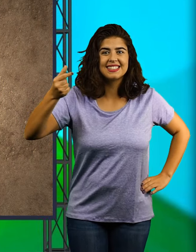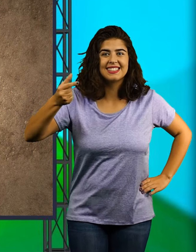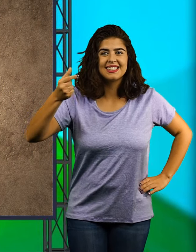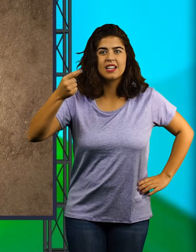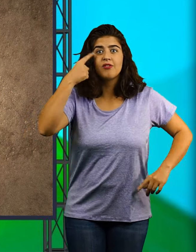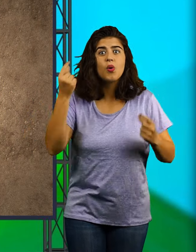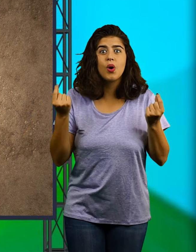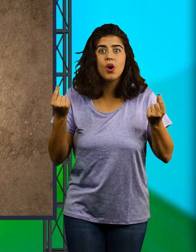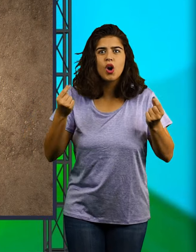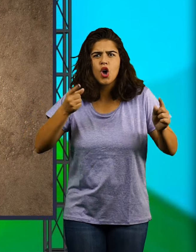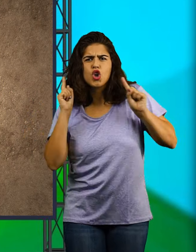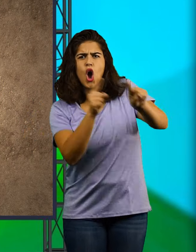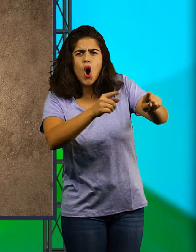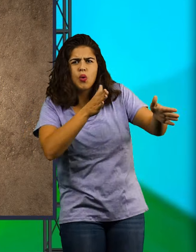G is for go.